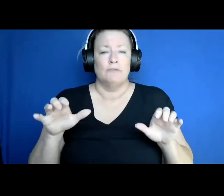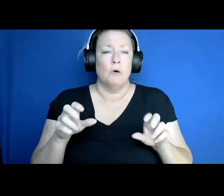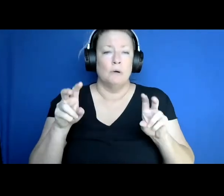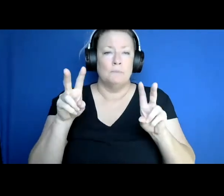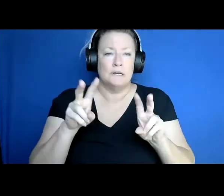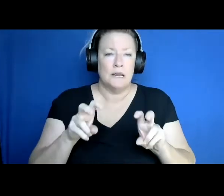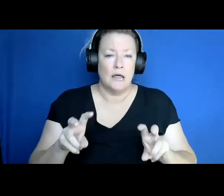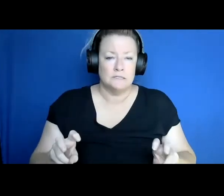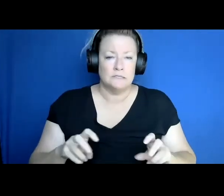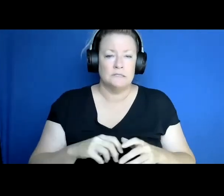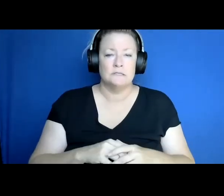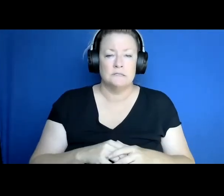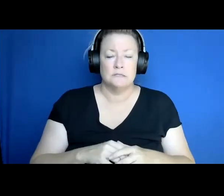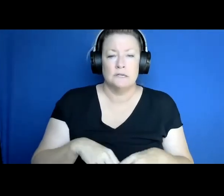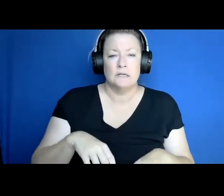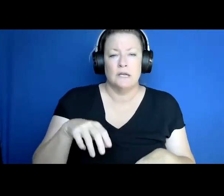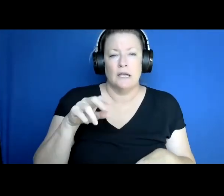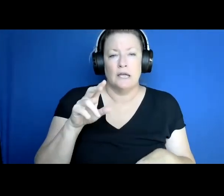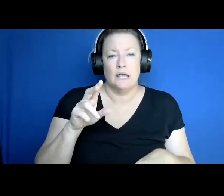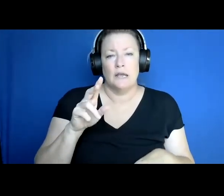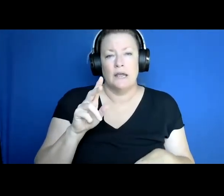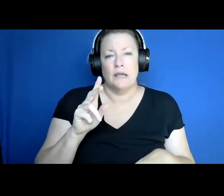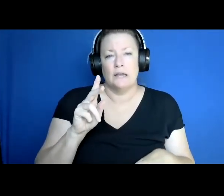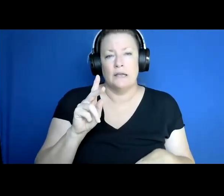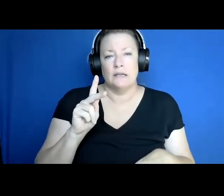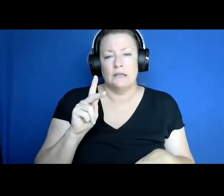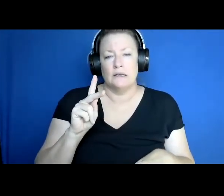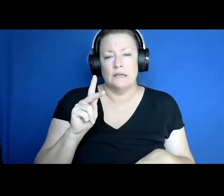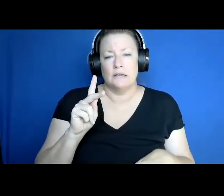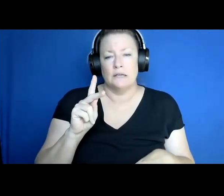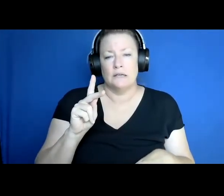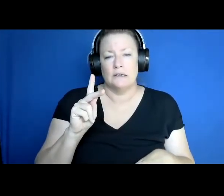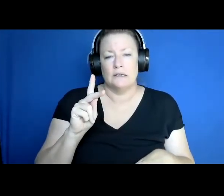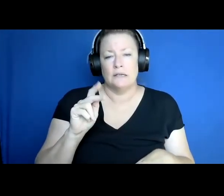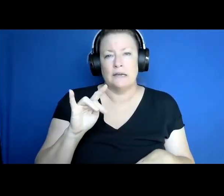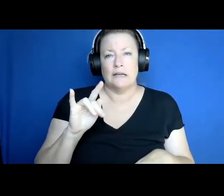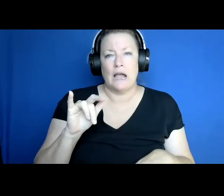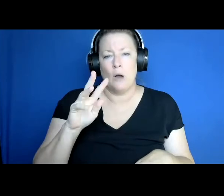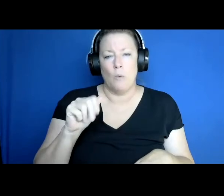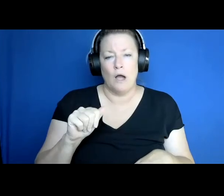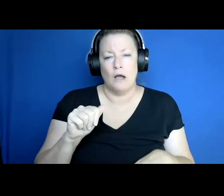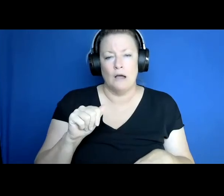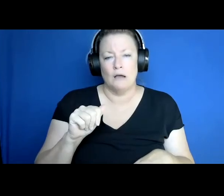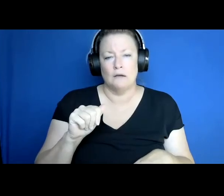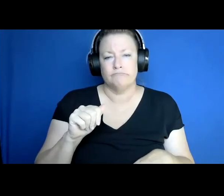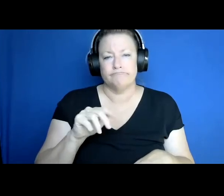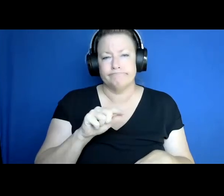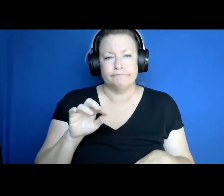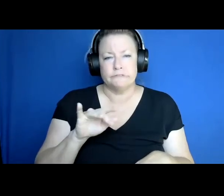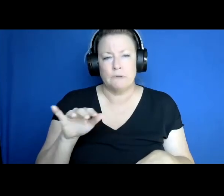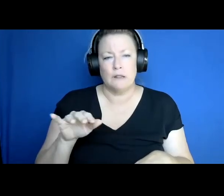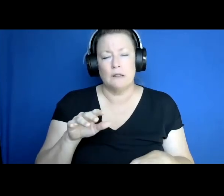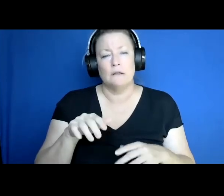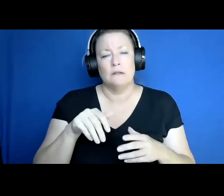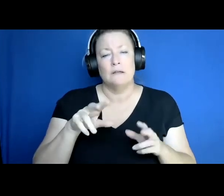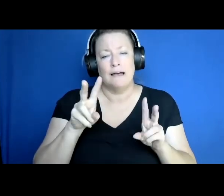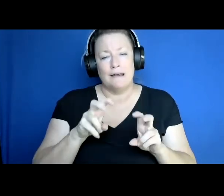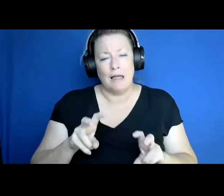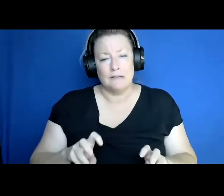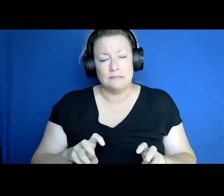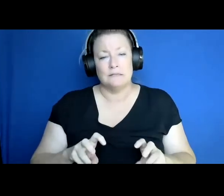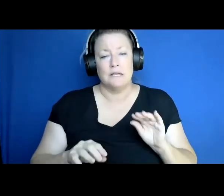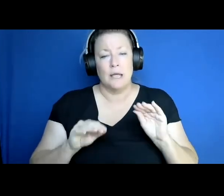a Kitagawa analysis essentially mathematically splits the excess mortality rate into one of these two groups, birth